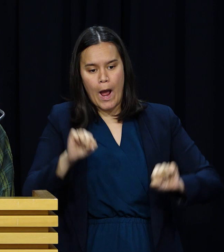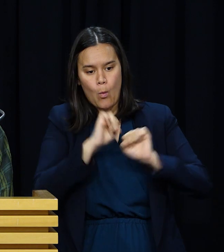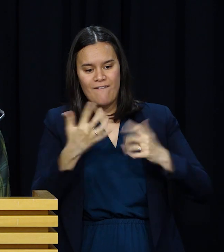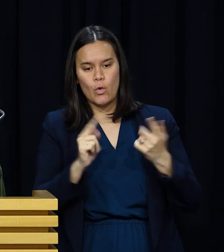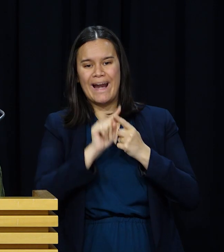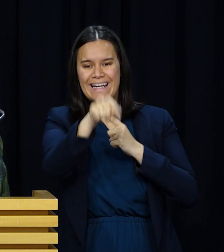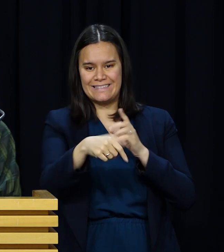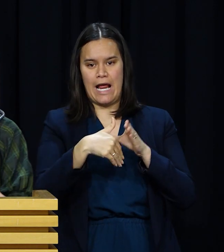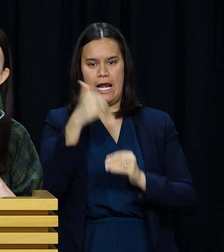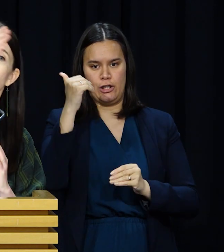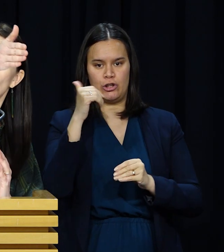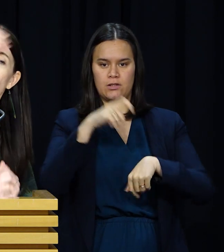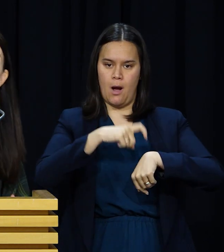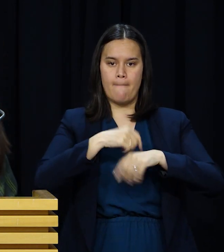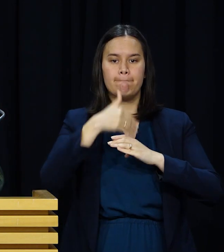being unfair. Should